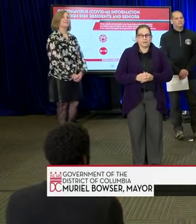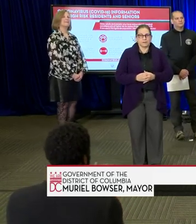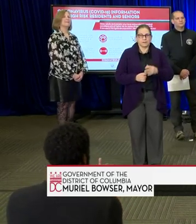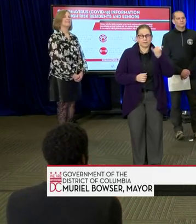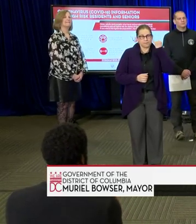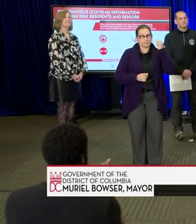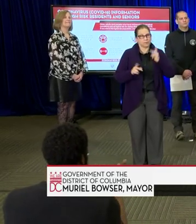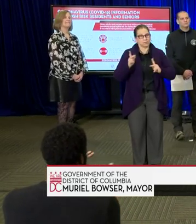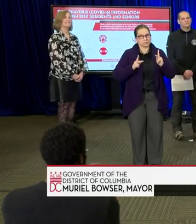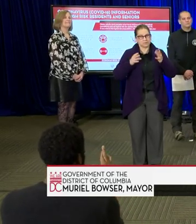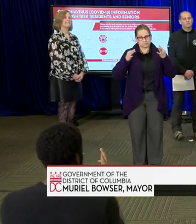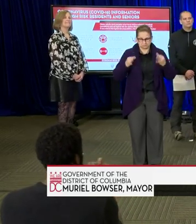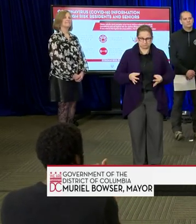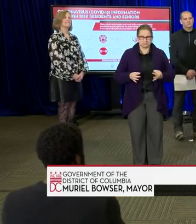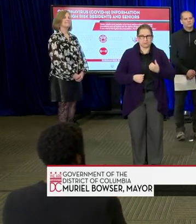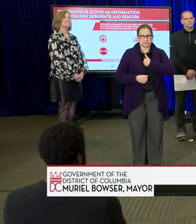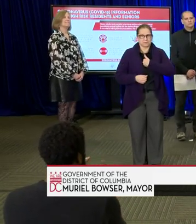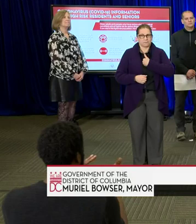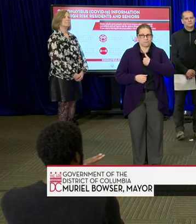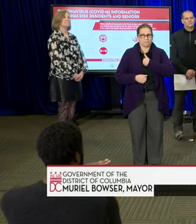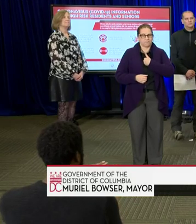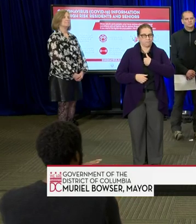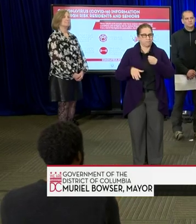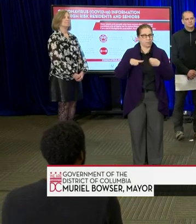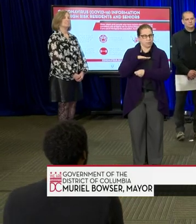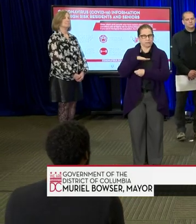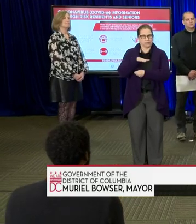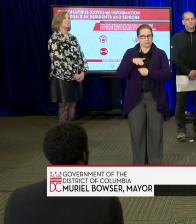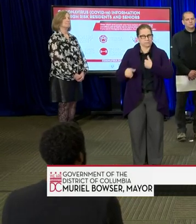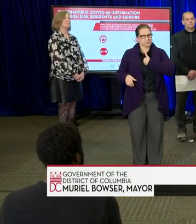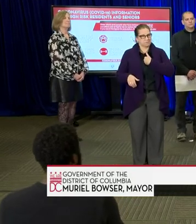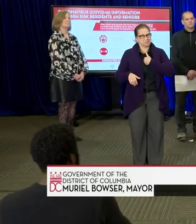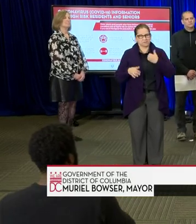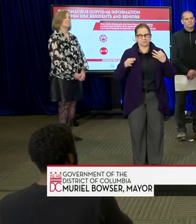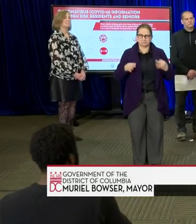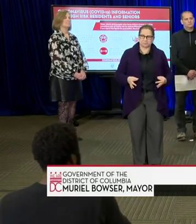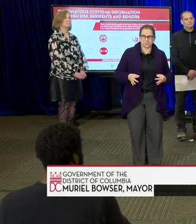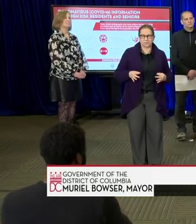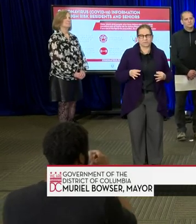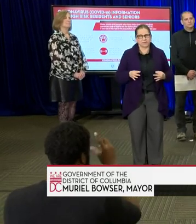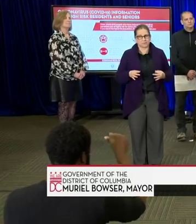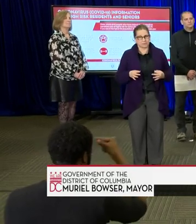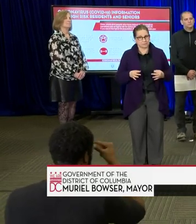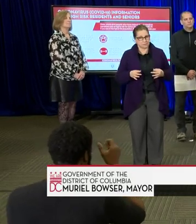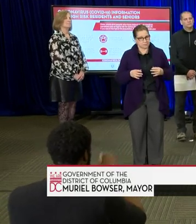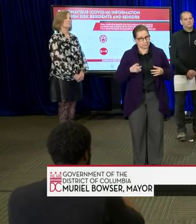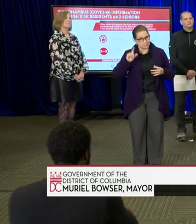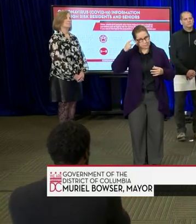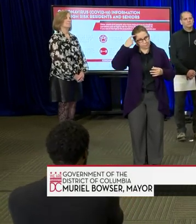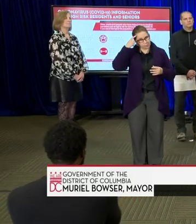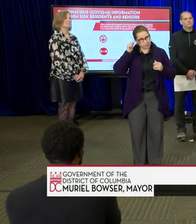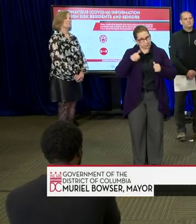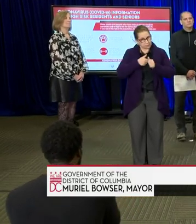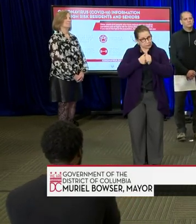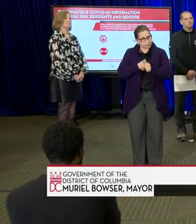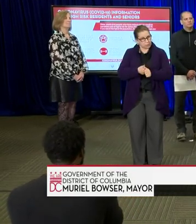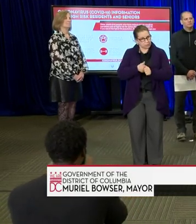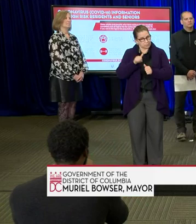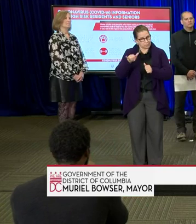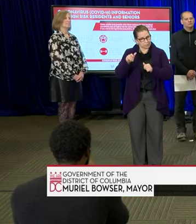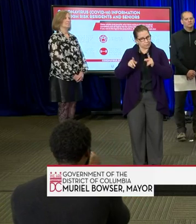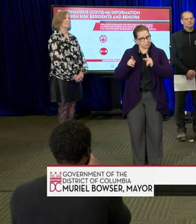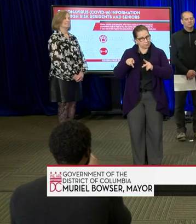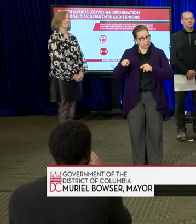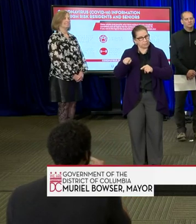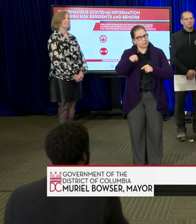which the government, the Department of Health, can track these people to make sure that they're doing that? Or is it basically honor system, like we trust that you're going to listen to us on this one? There